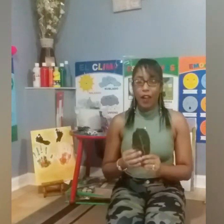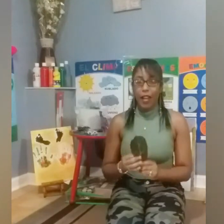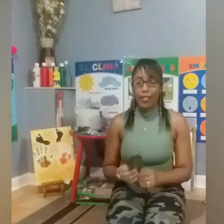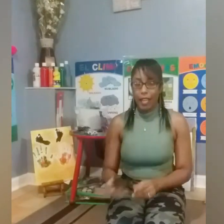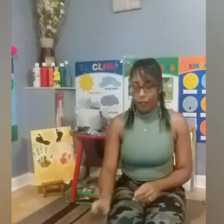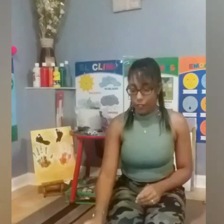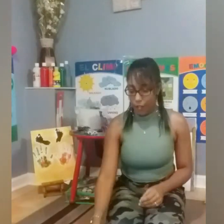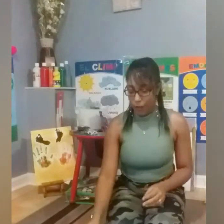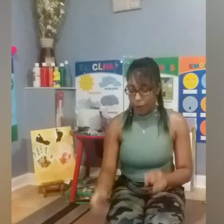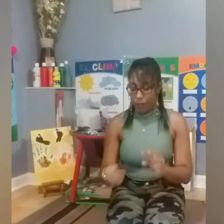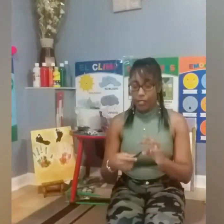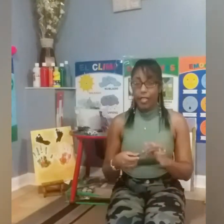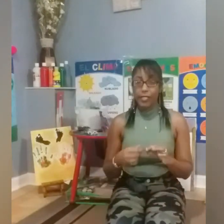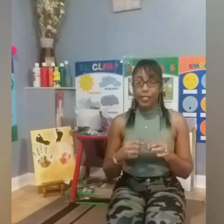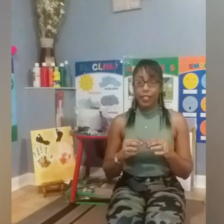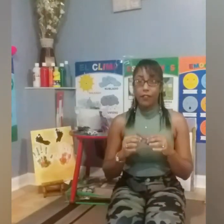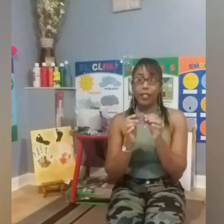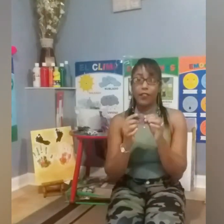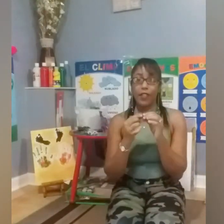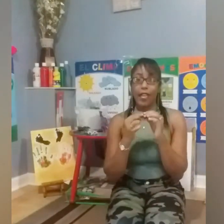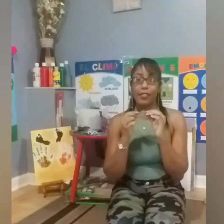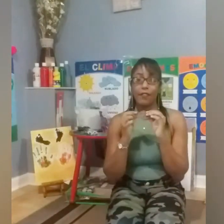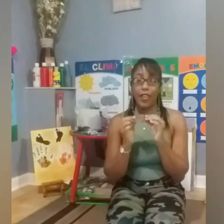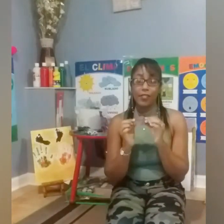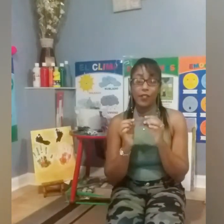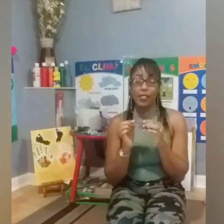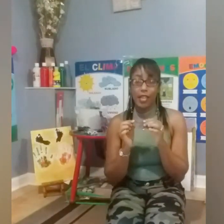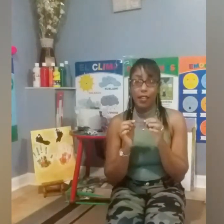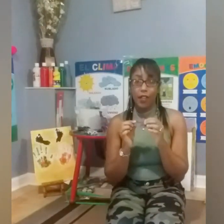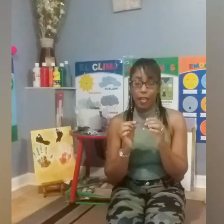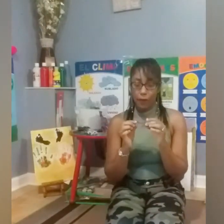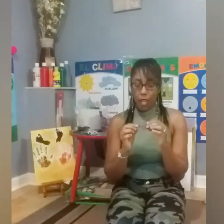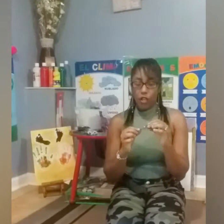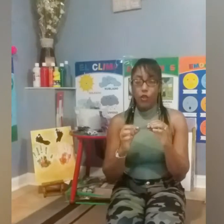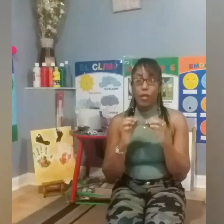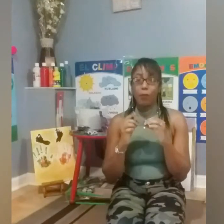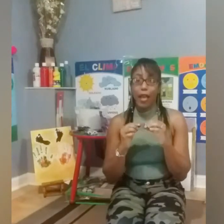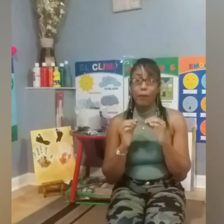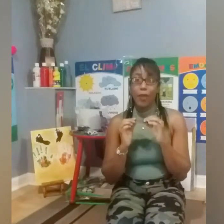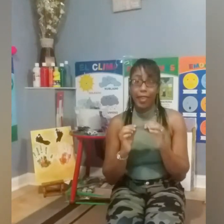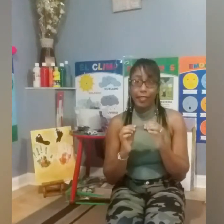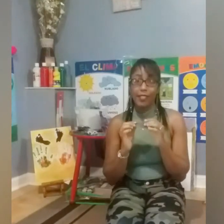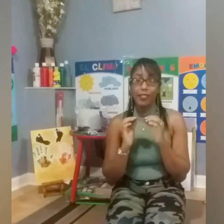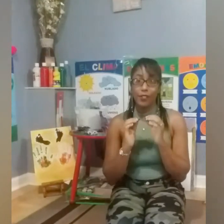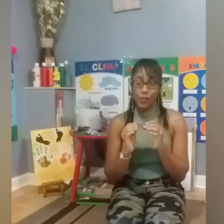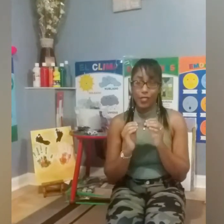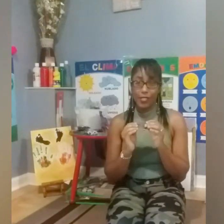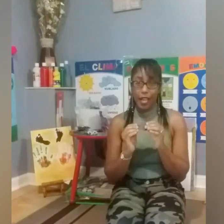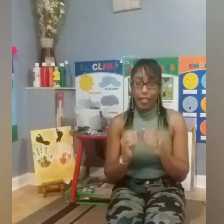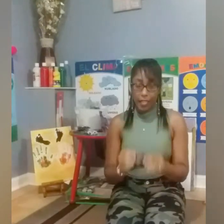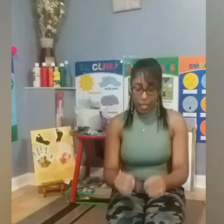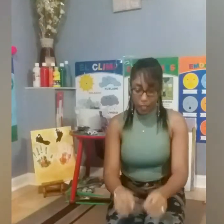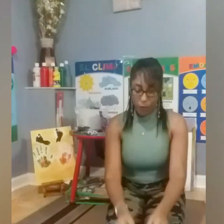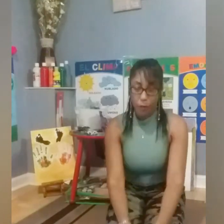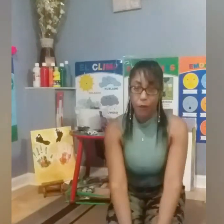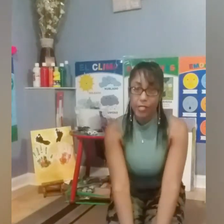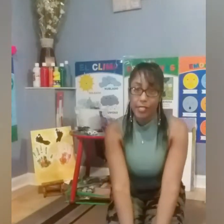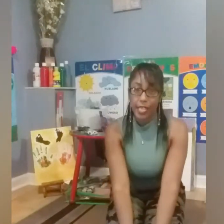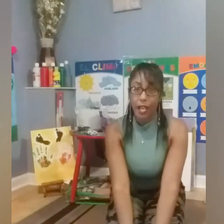Alright, now, so I'm going to select the leaf that has the veins on the side, okay? You're going to apply paint to this side. You're going to press it down